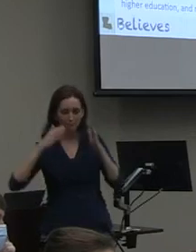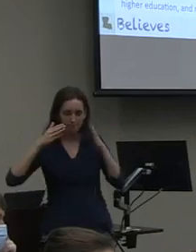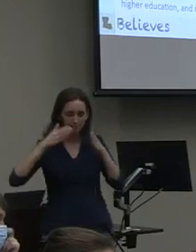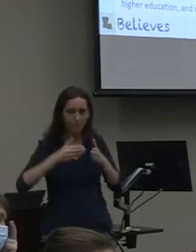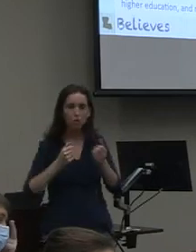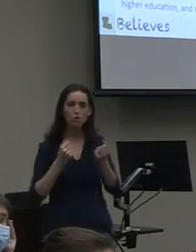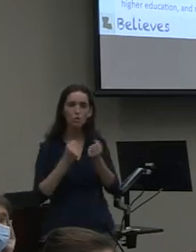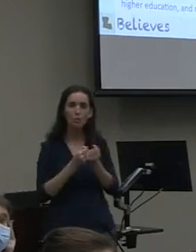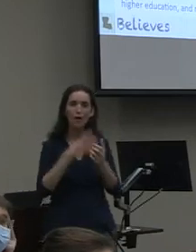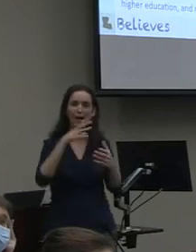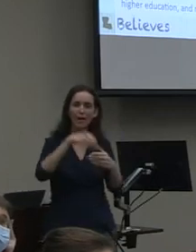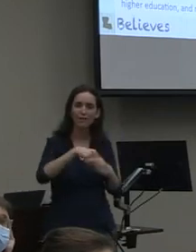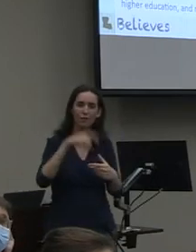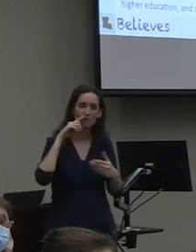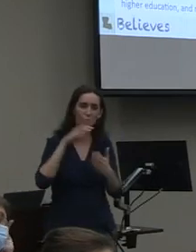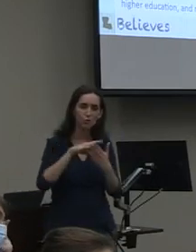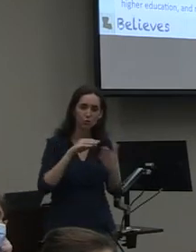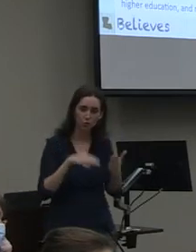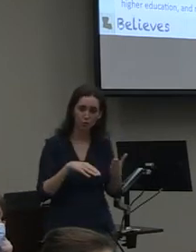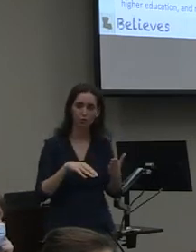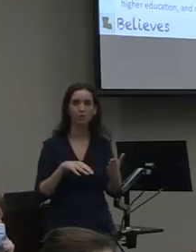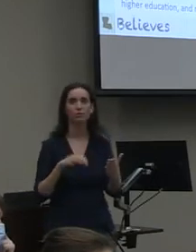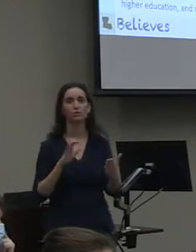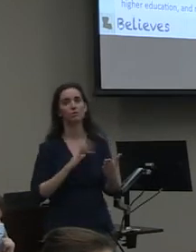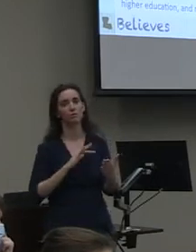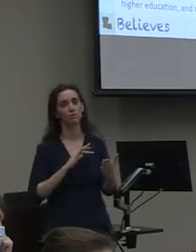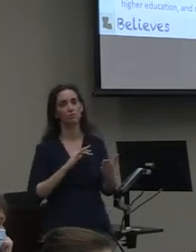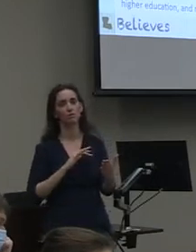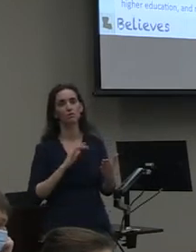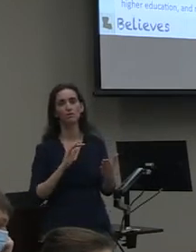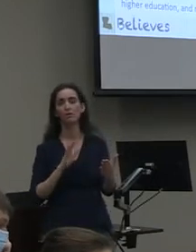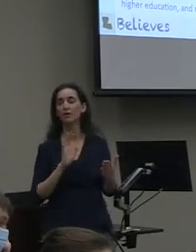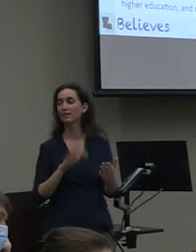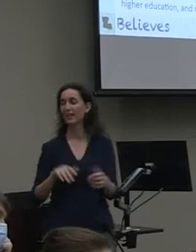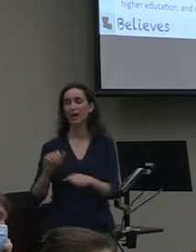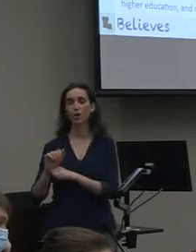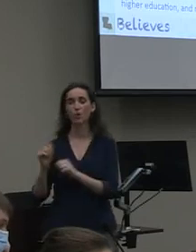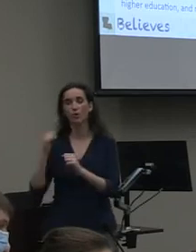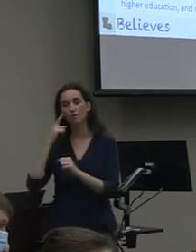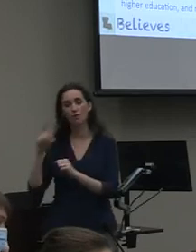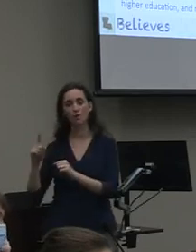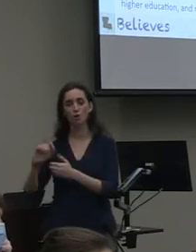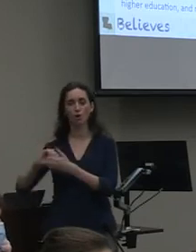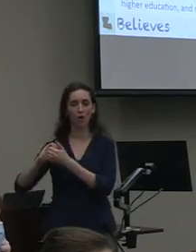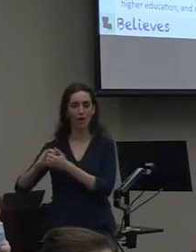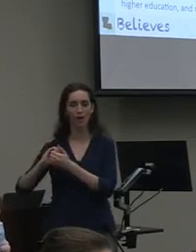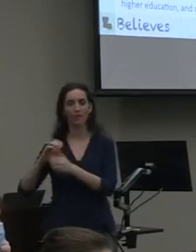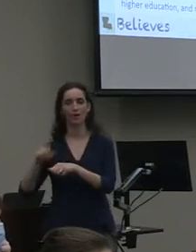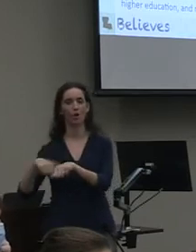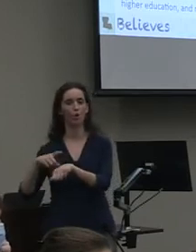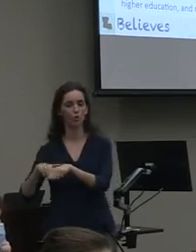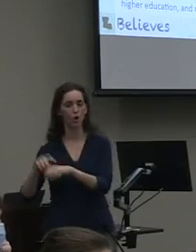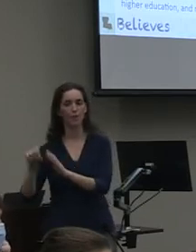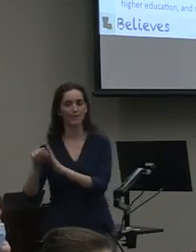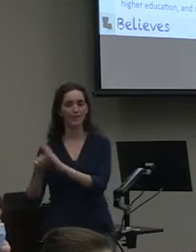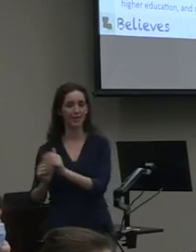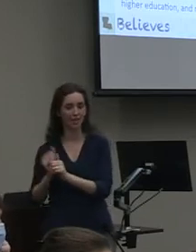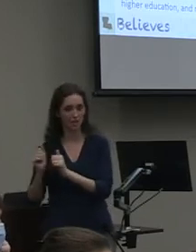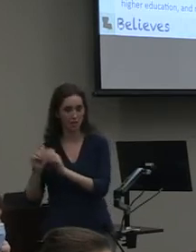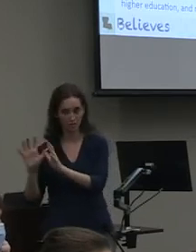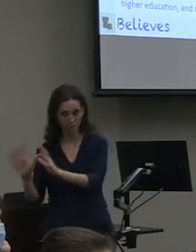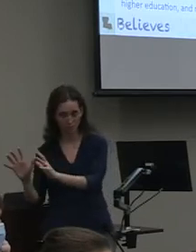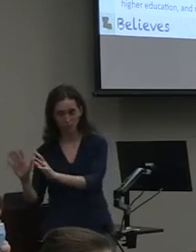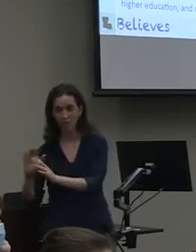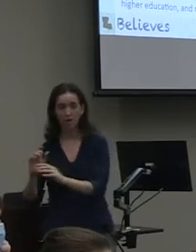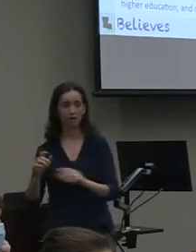and intervention for our students, and that's what the work of the collaborative in the long term is doing, as well as the new state initiatives, then we will yield